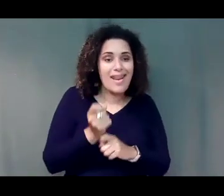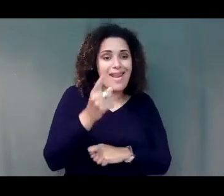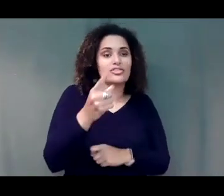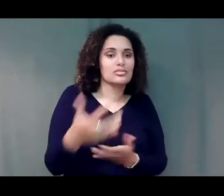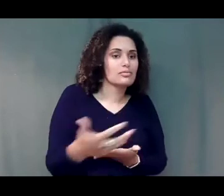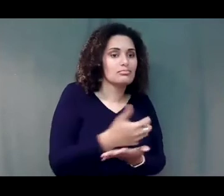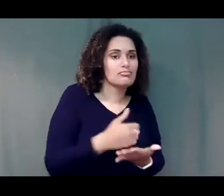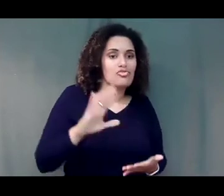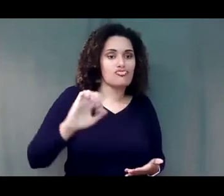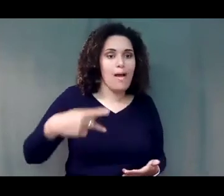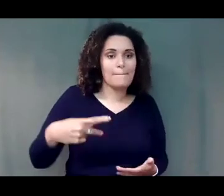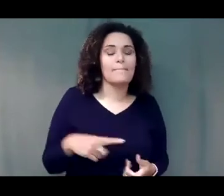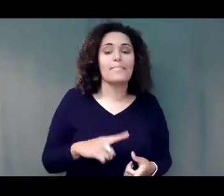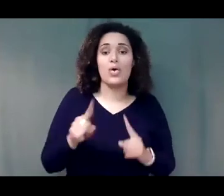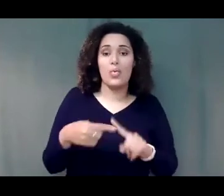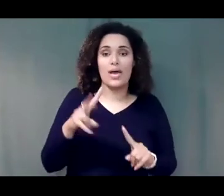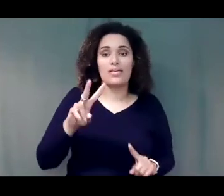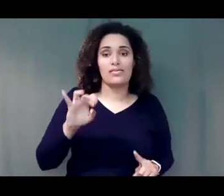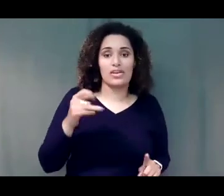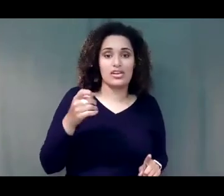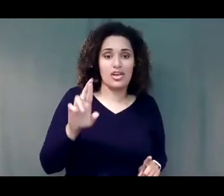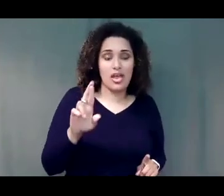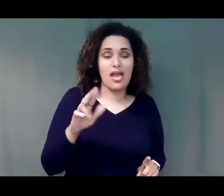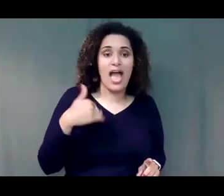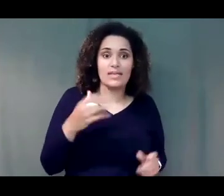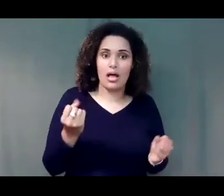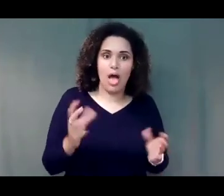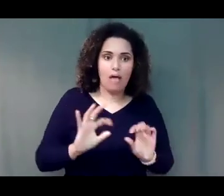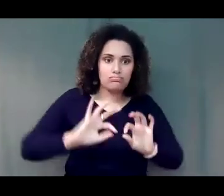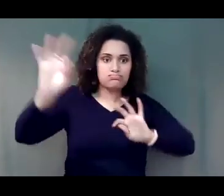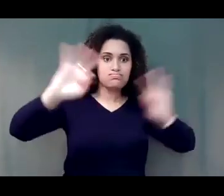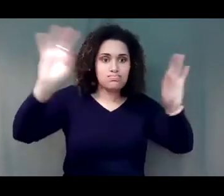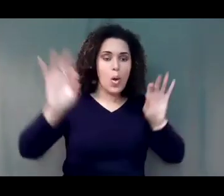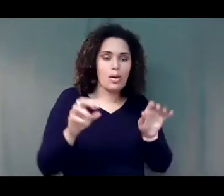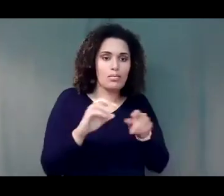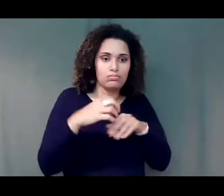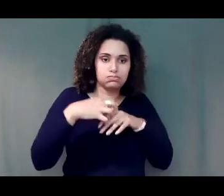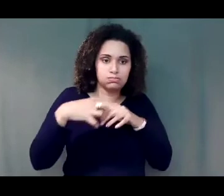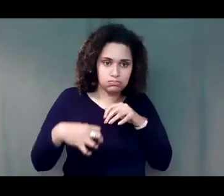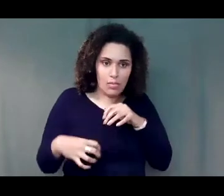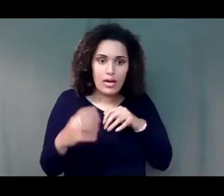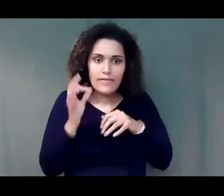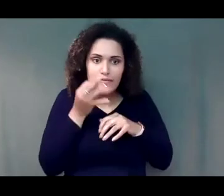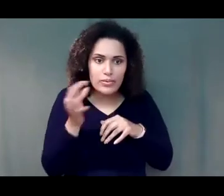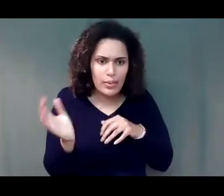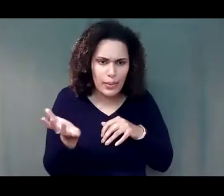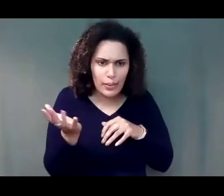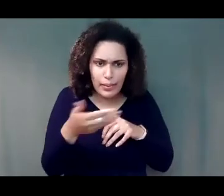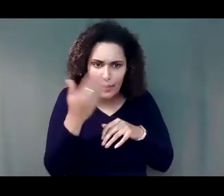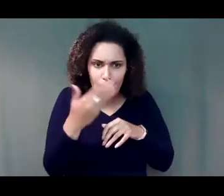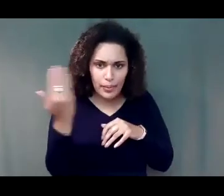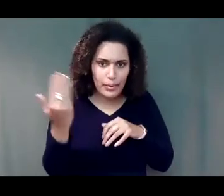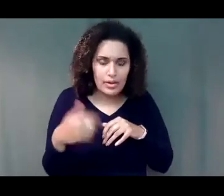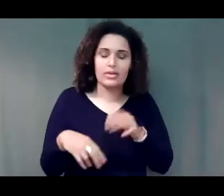And when Viognier has a down year, it has lots of shoots. They just don't have any clusters on them. There's just no fruit on them. So they're called blind